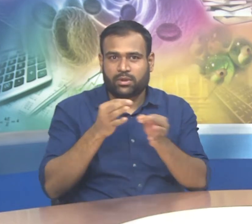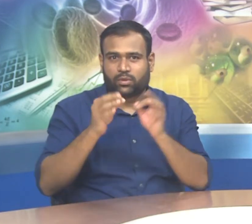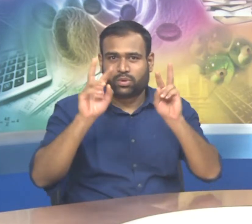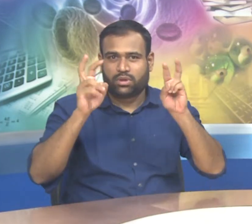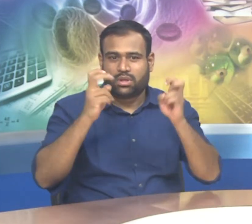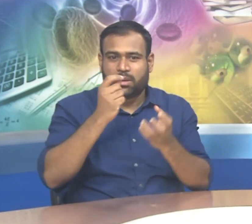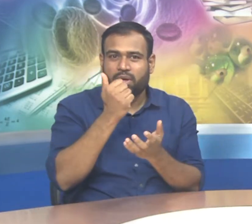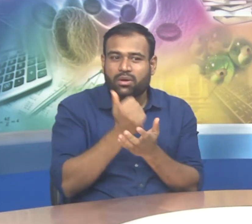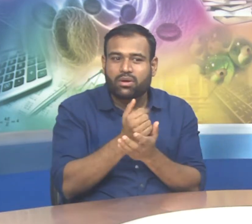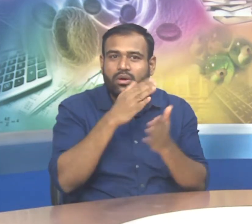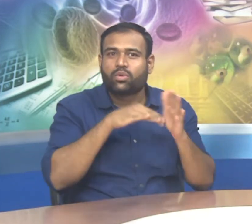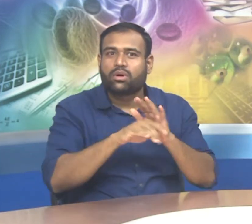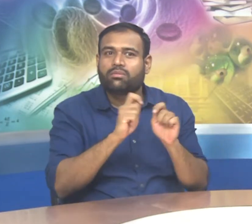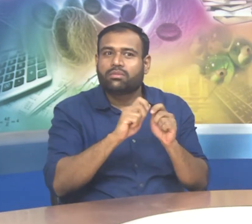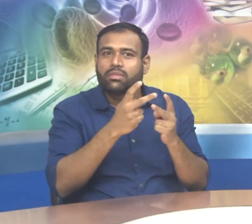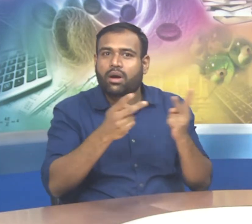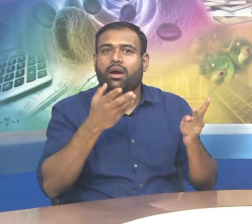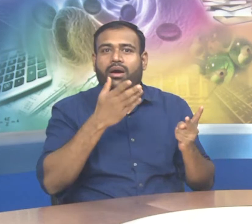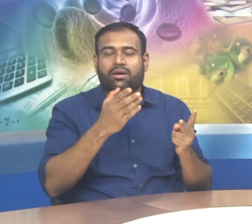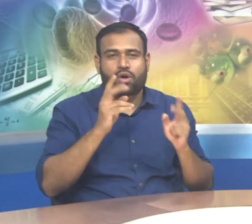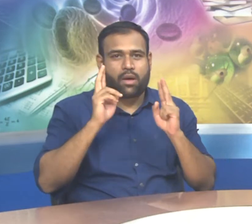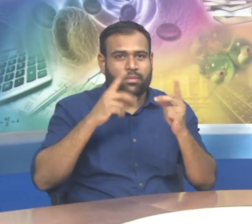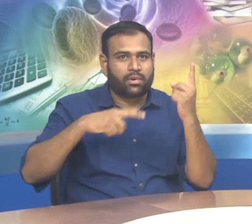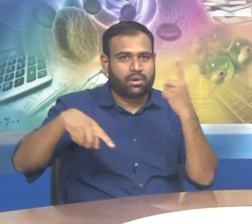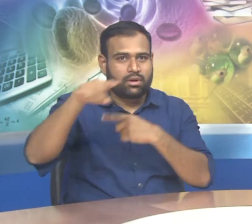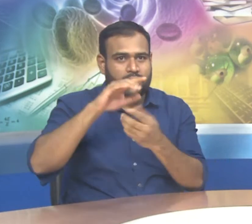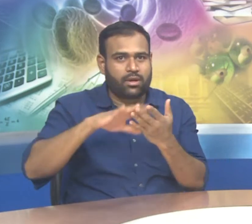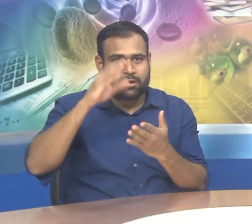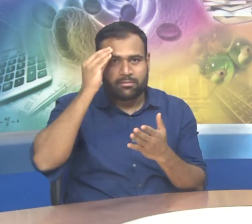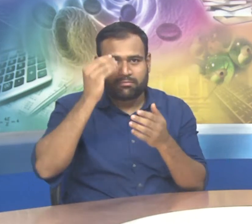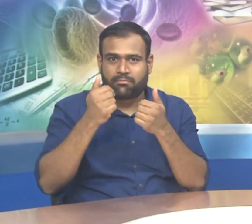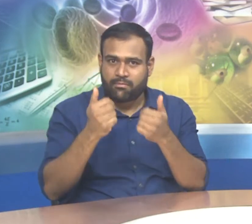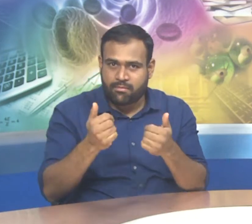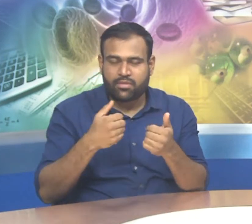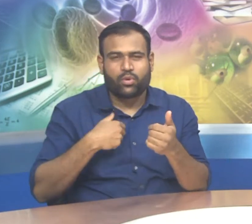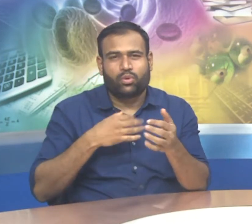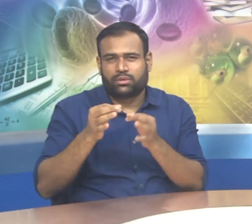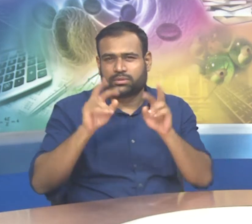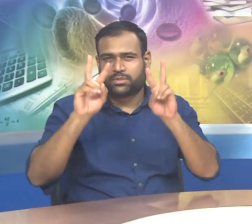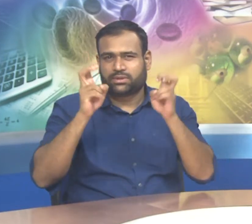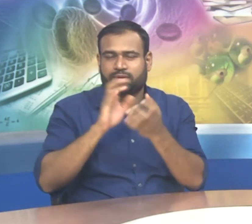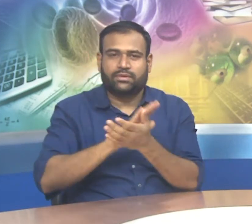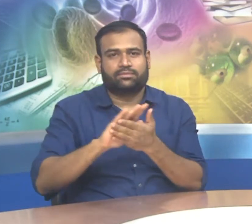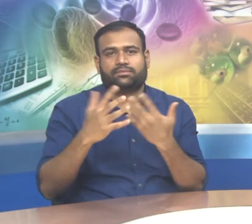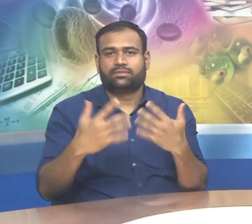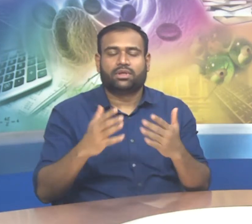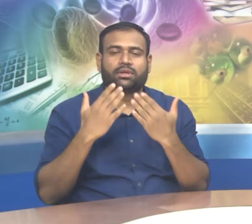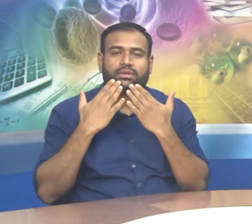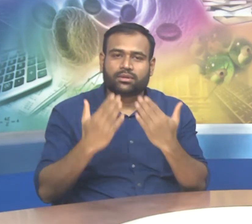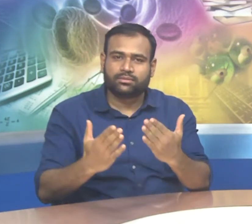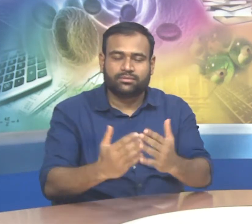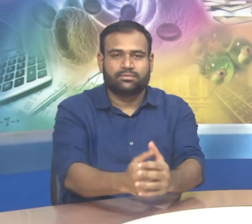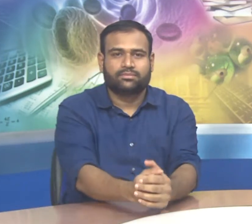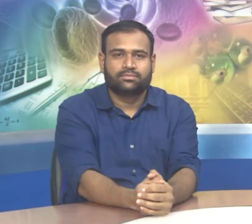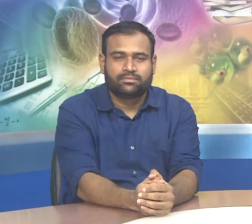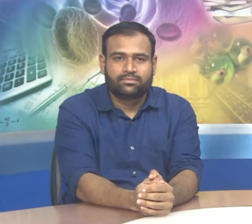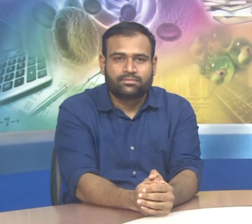So far we have understood the lesson, and I hope you all enjoyed the lesson explanation. Thank you.